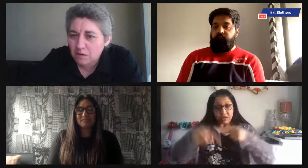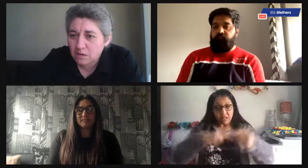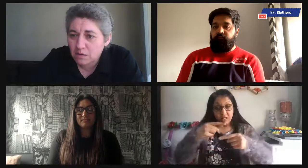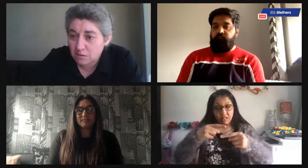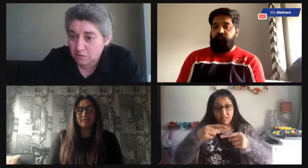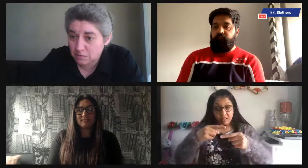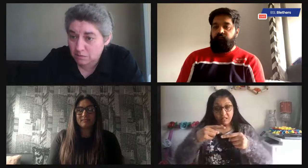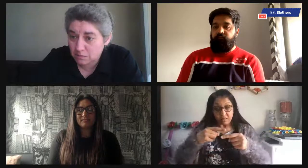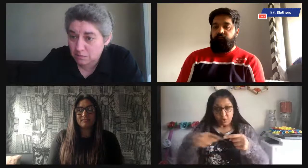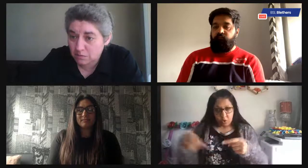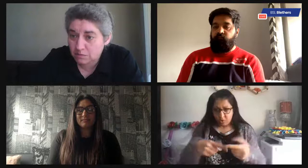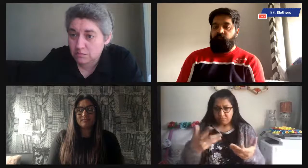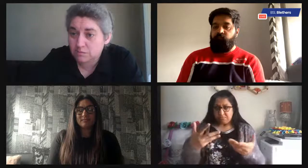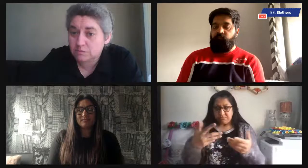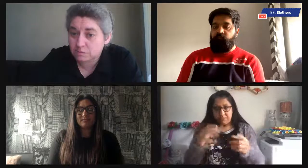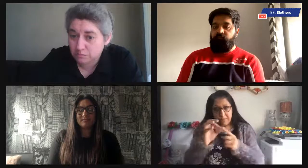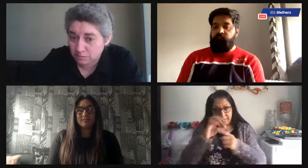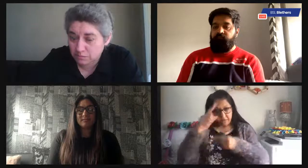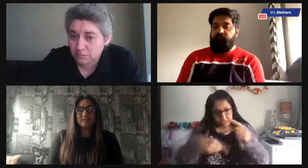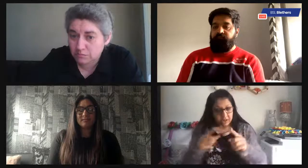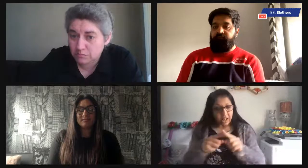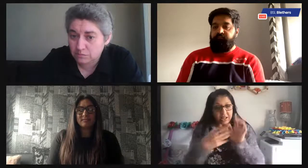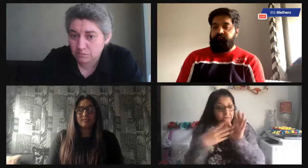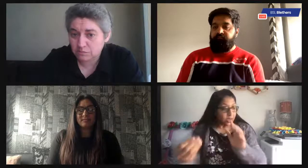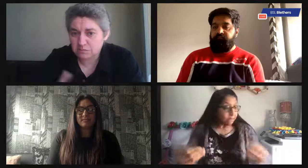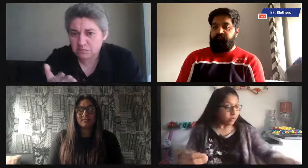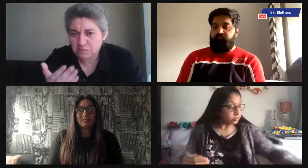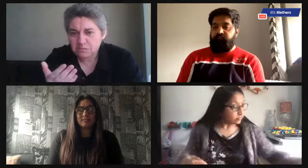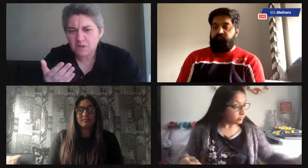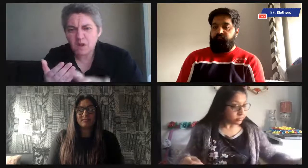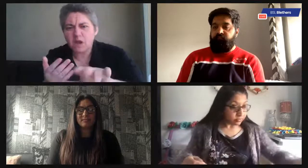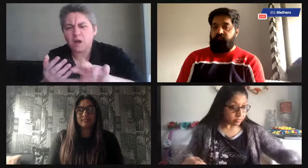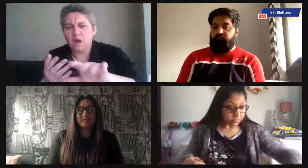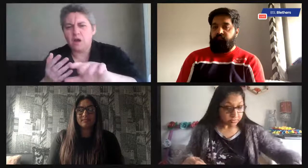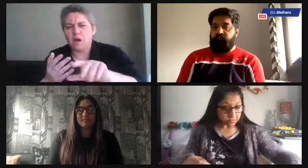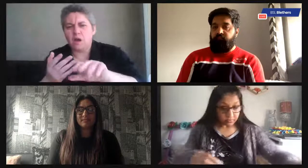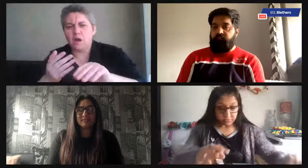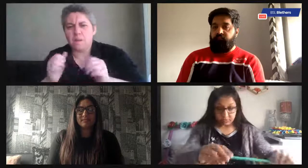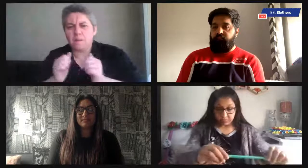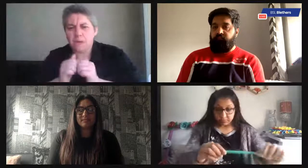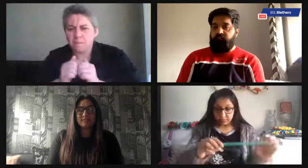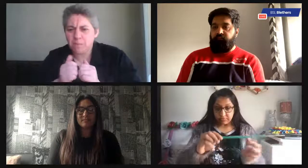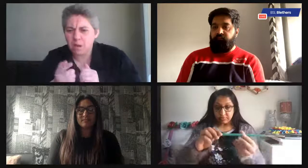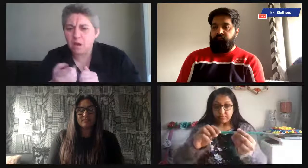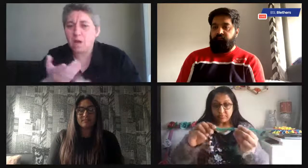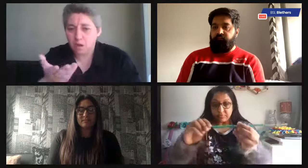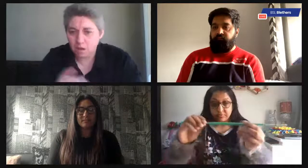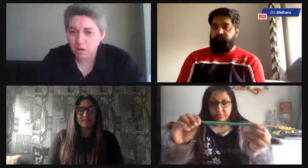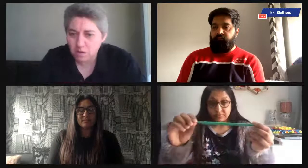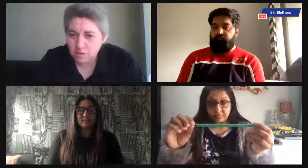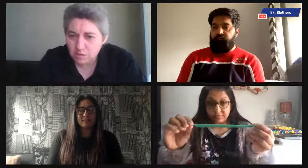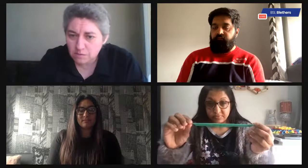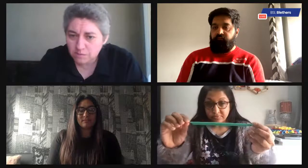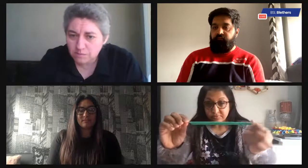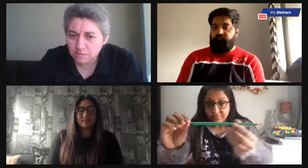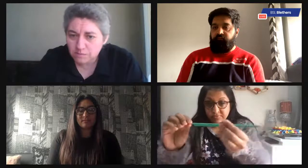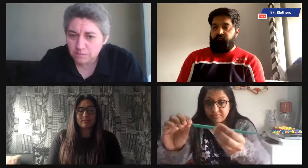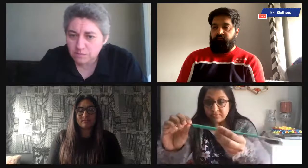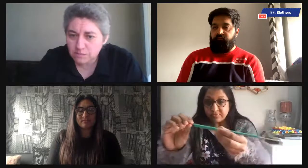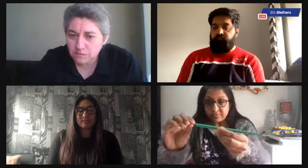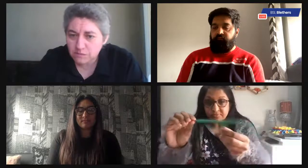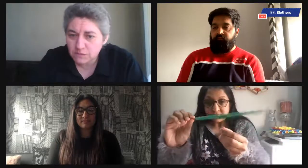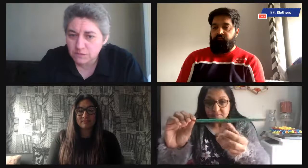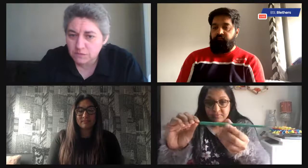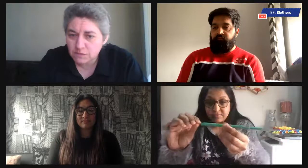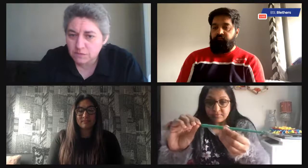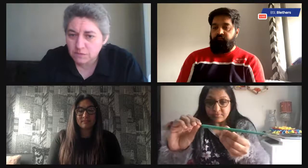And they're made from paper, recyclable paper. I'll show you another example. Wait a minute, Nafisa, did you say paper?